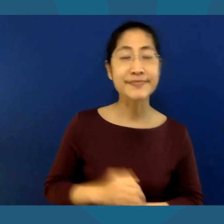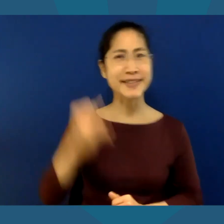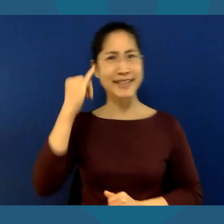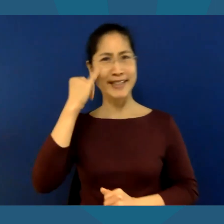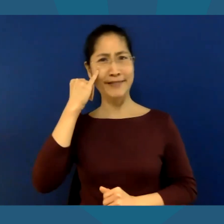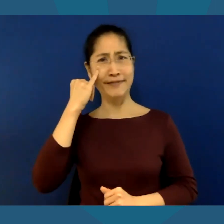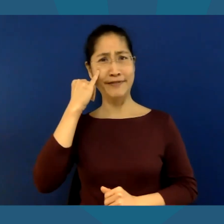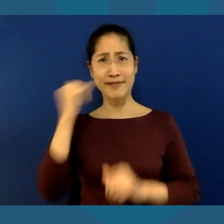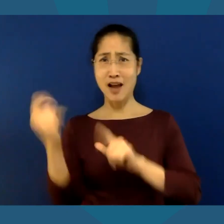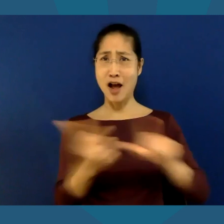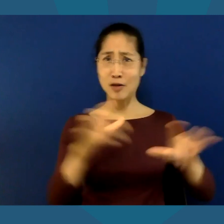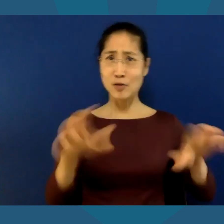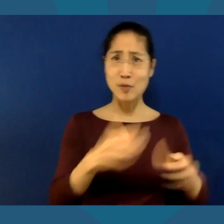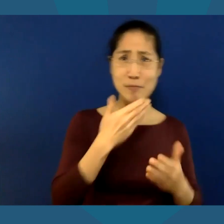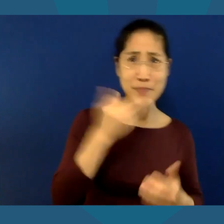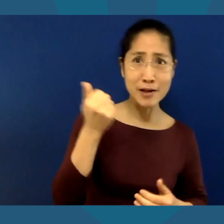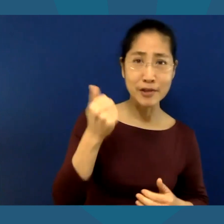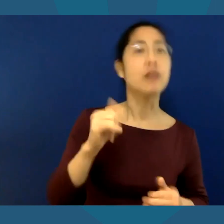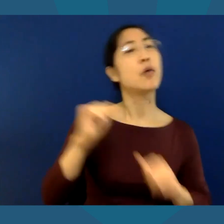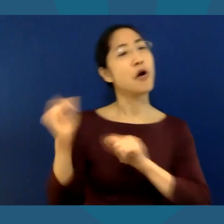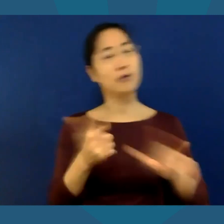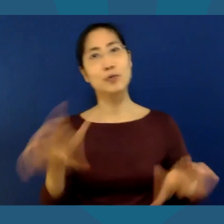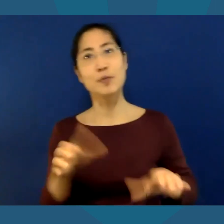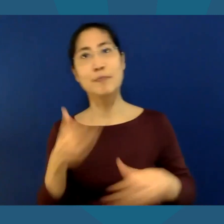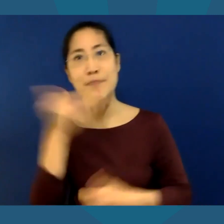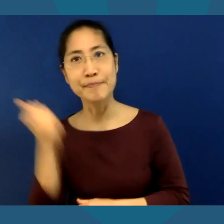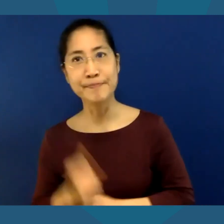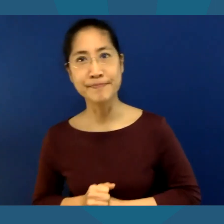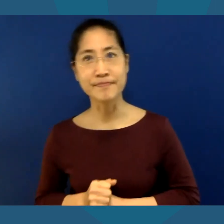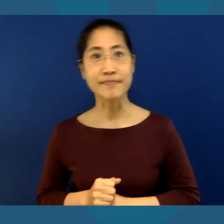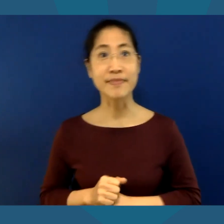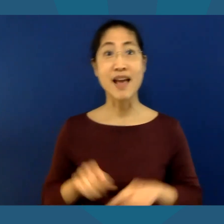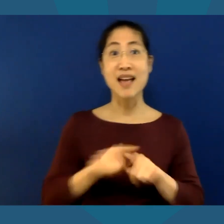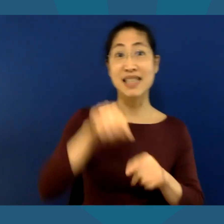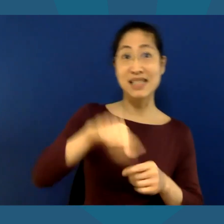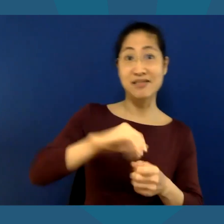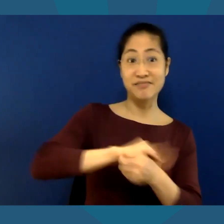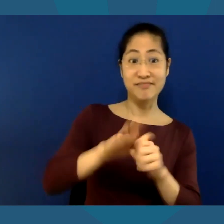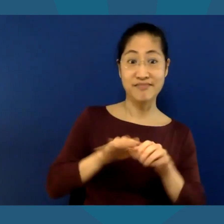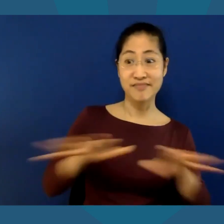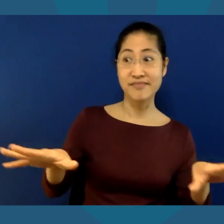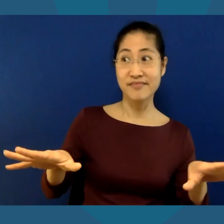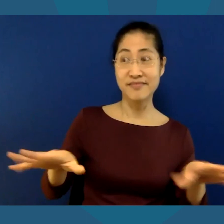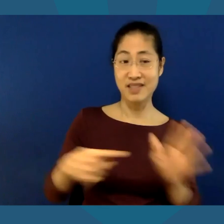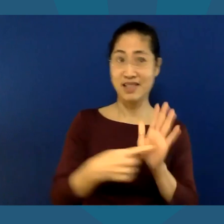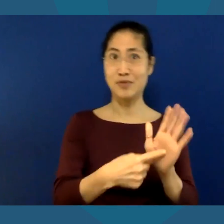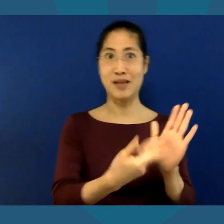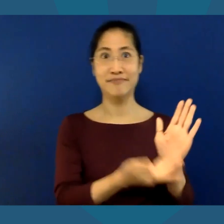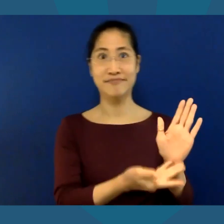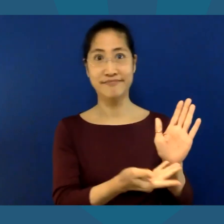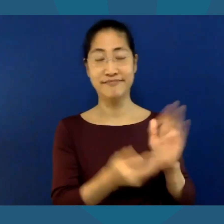better when we all do better, as this pandemic is demonstrating.